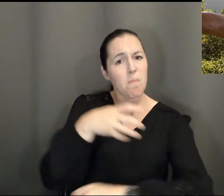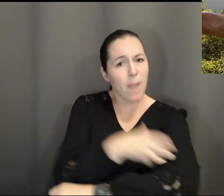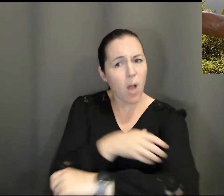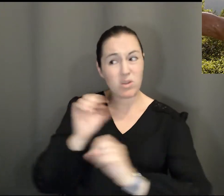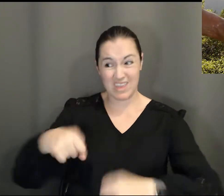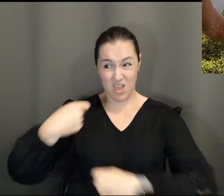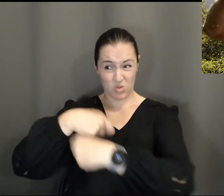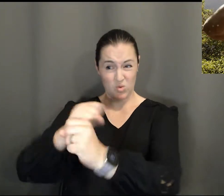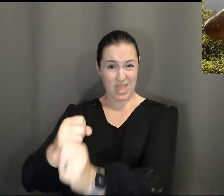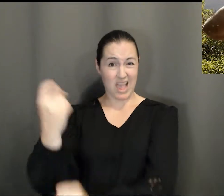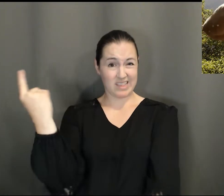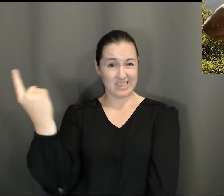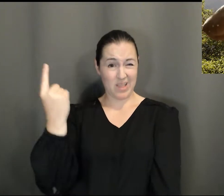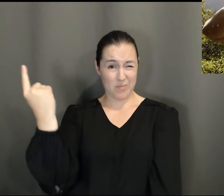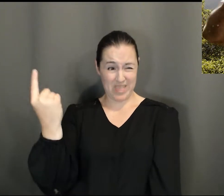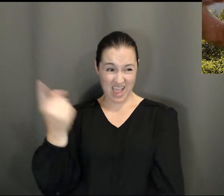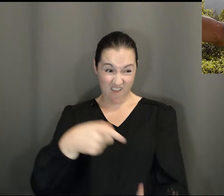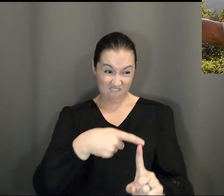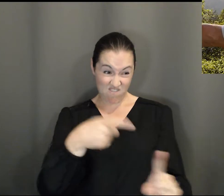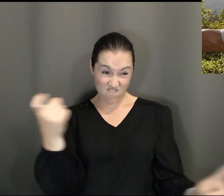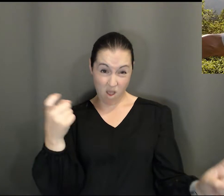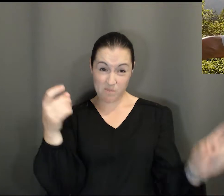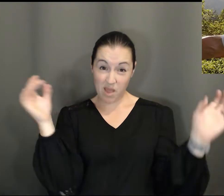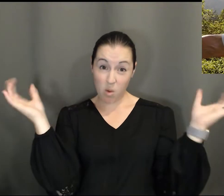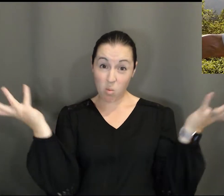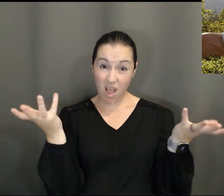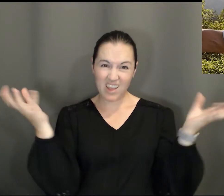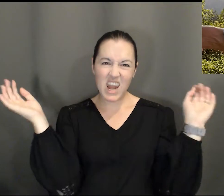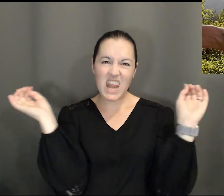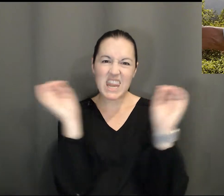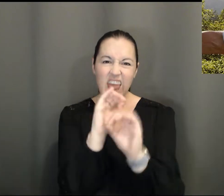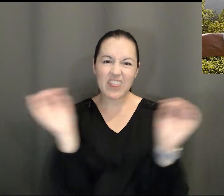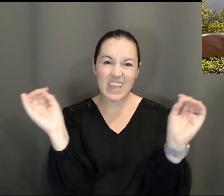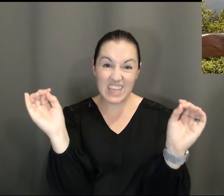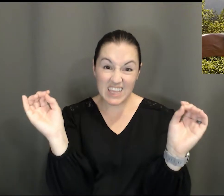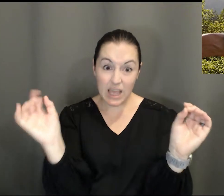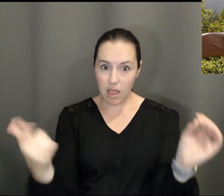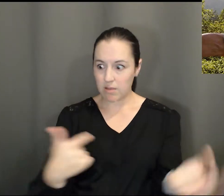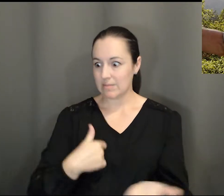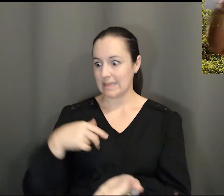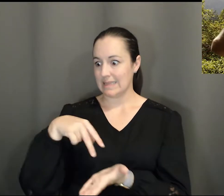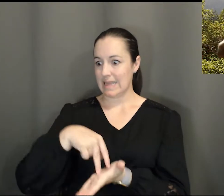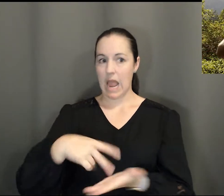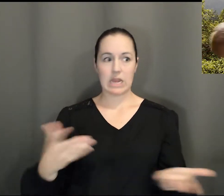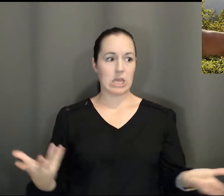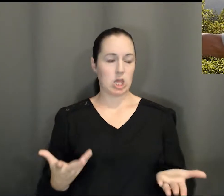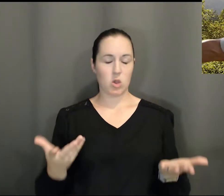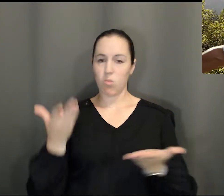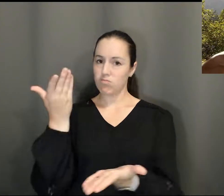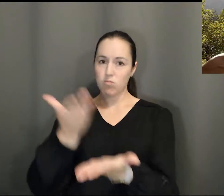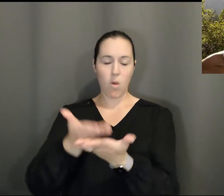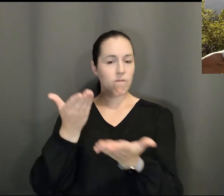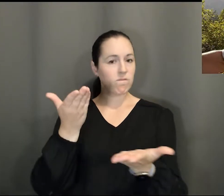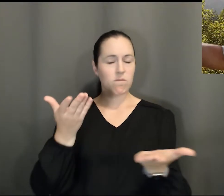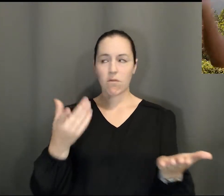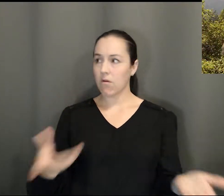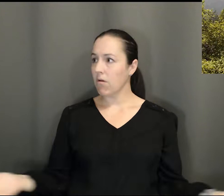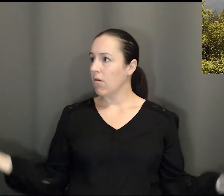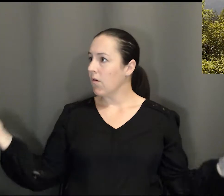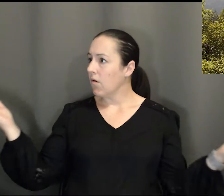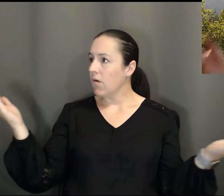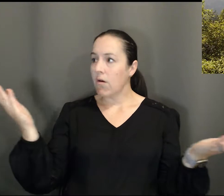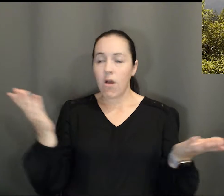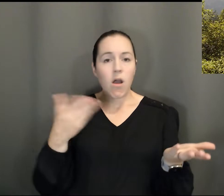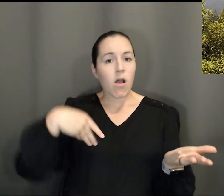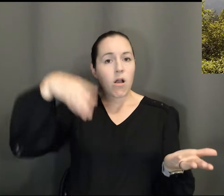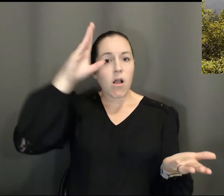that. God created all of this. And there was a time when none of this existed. And so